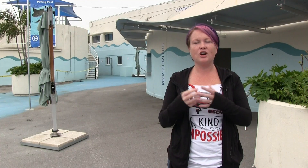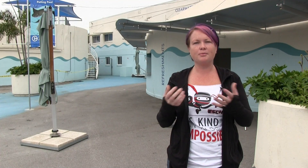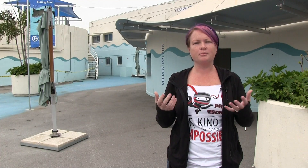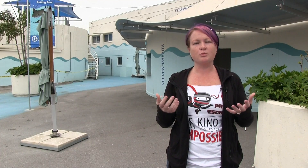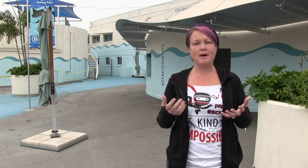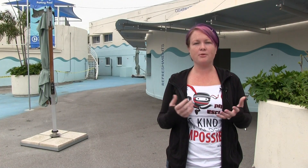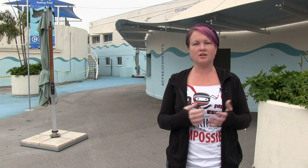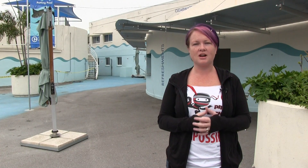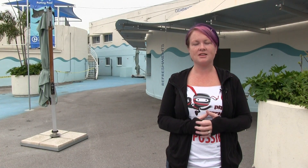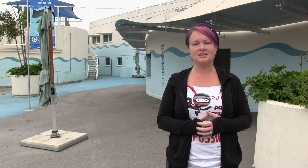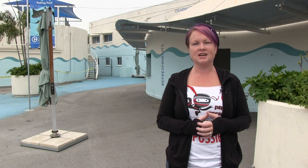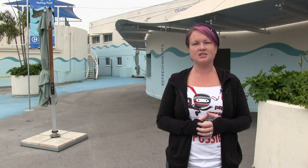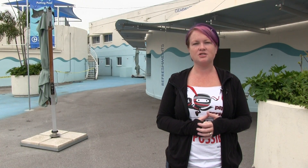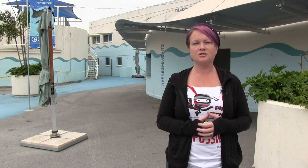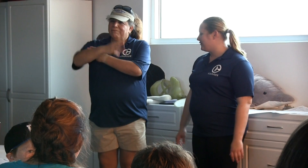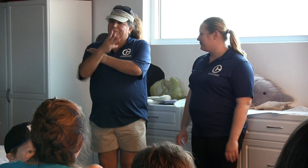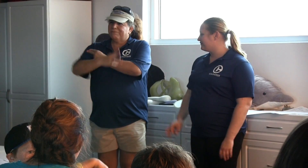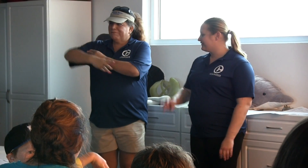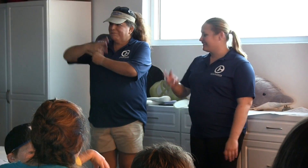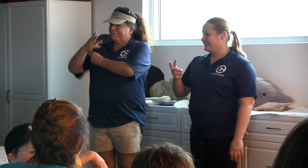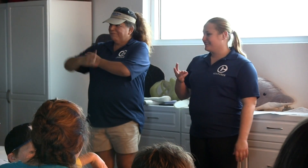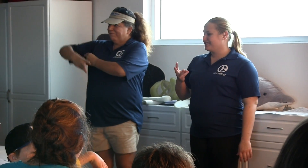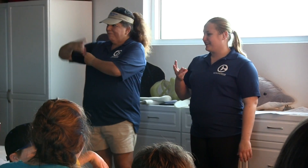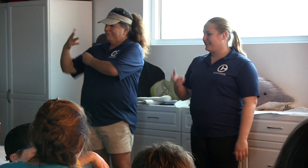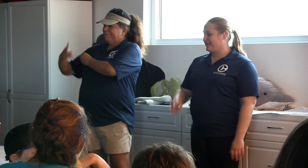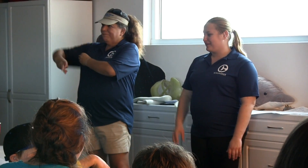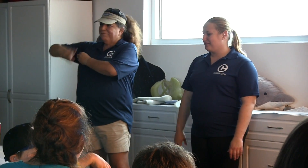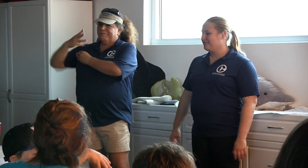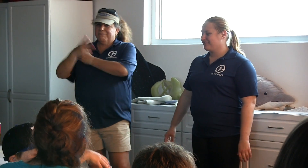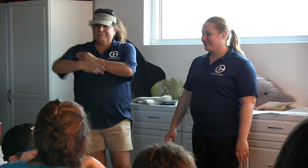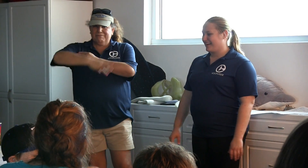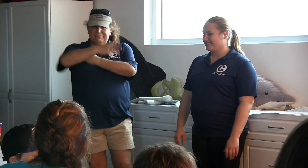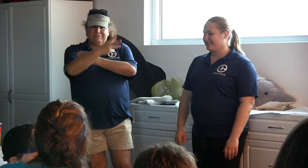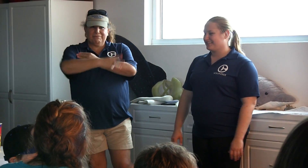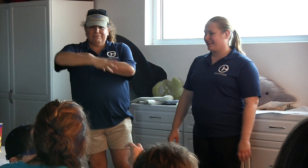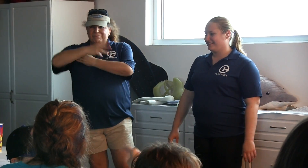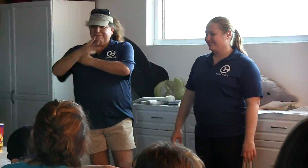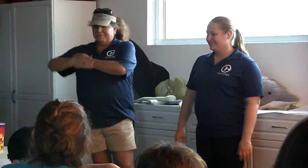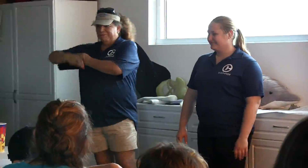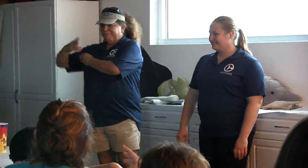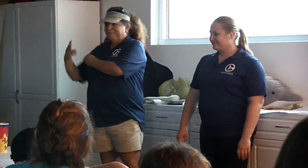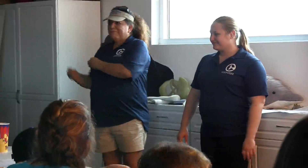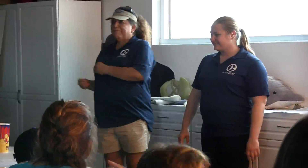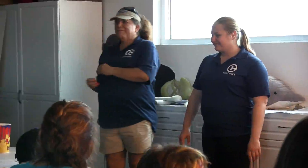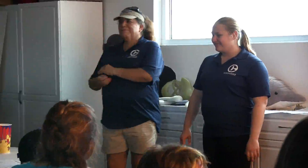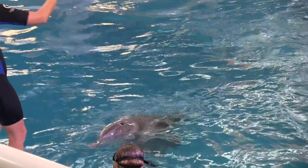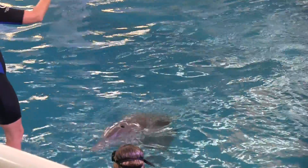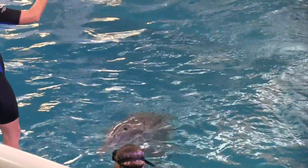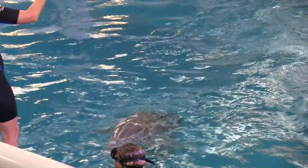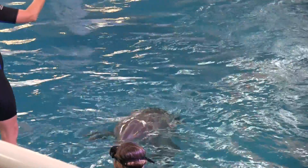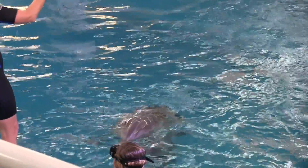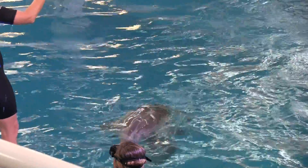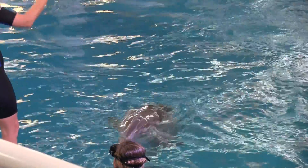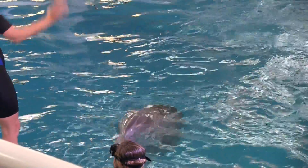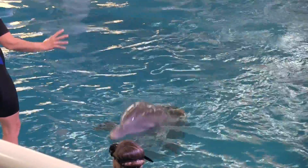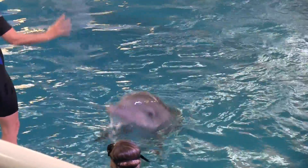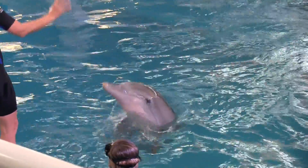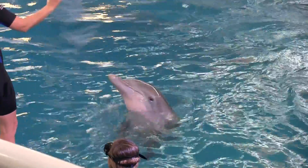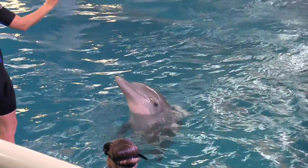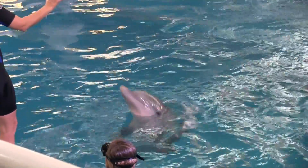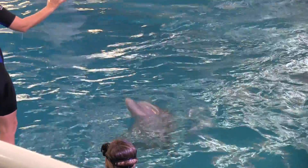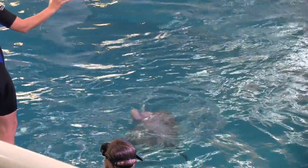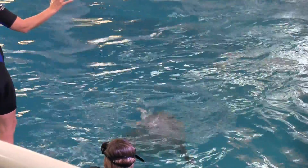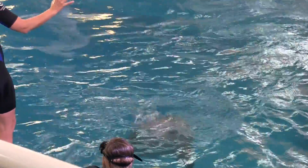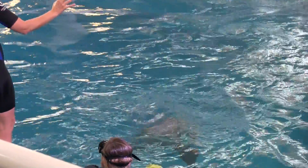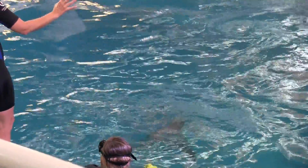And it'll help them remember a lot of these signs too because they're going to remember this experience and then we'll also get to do a tour and see where they made the movie for